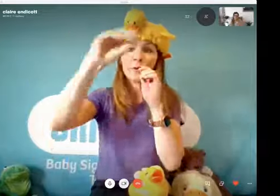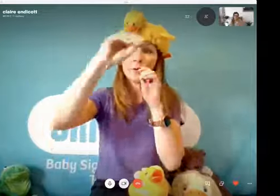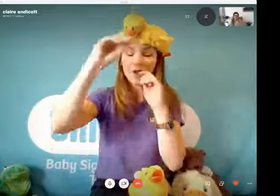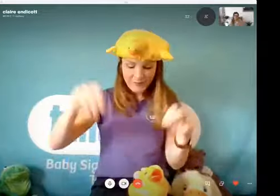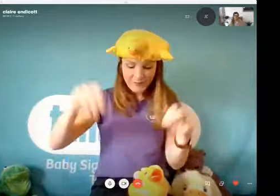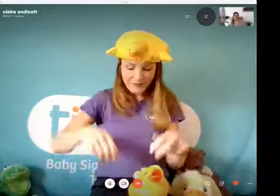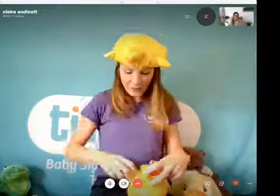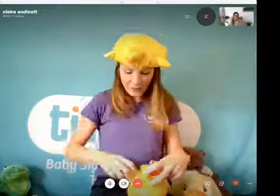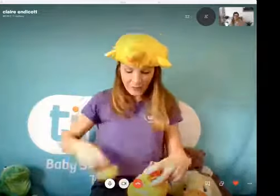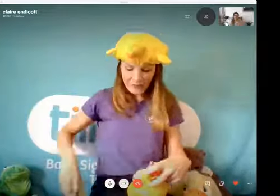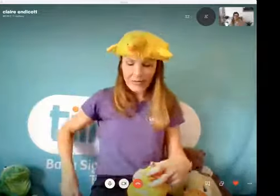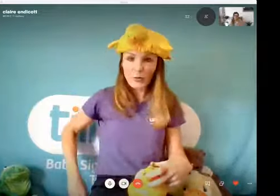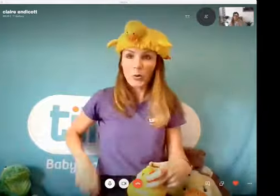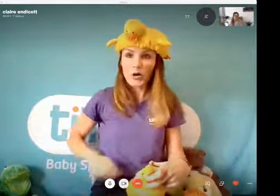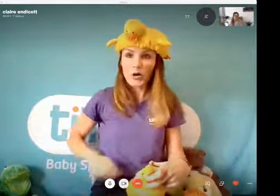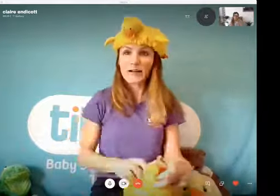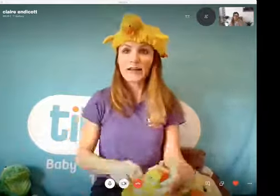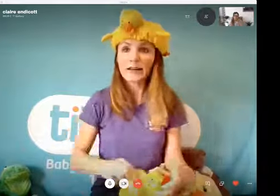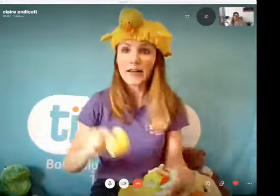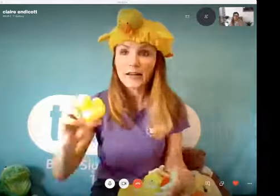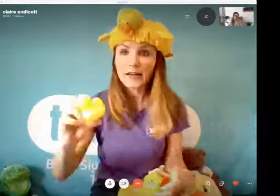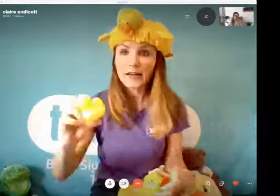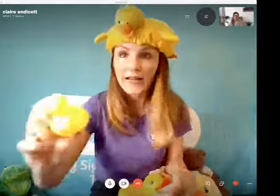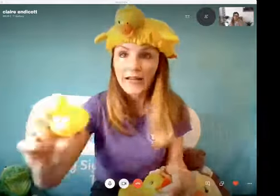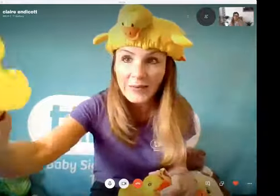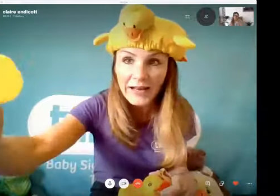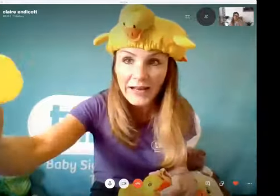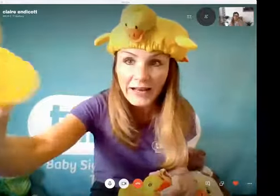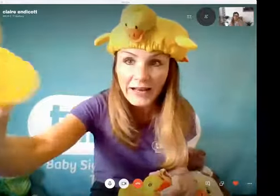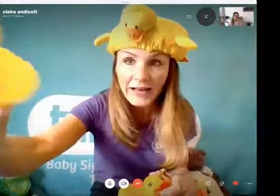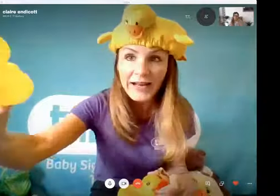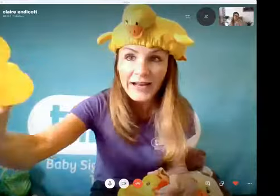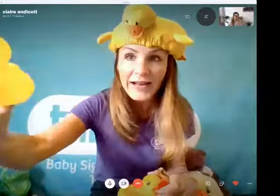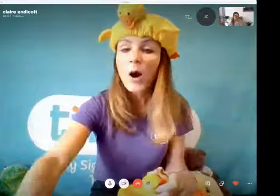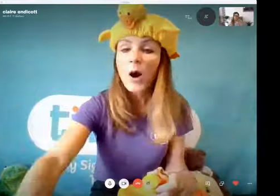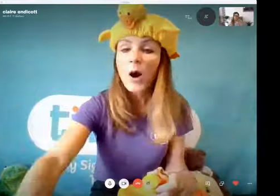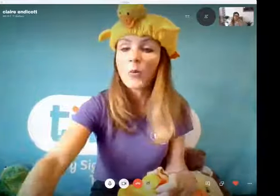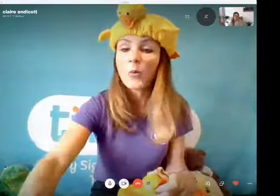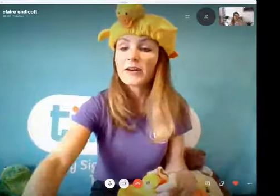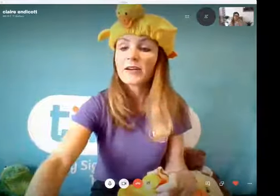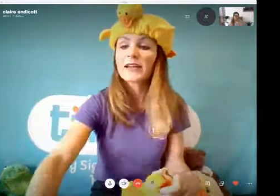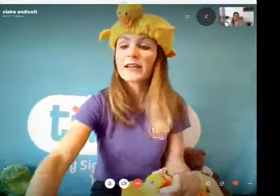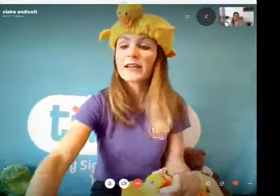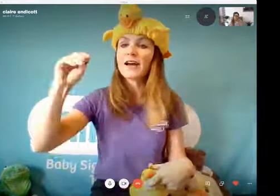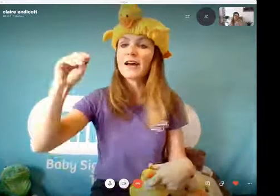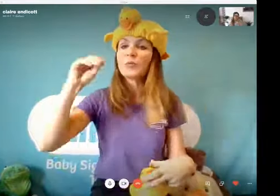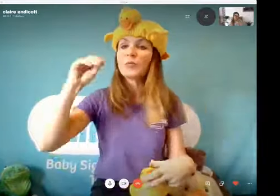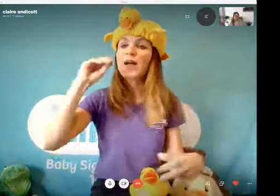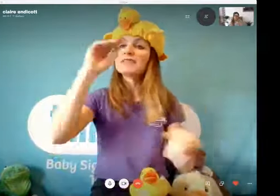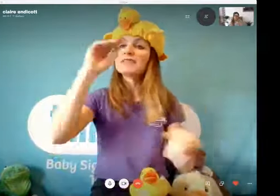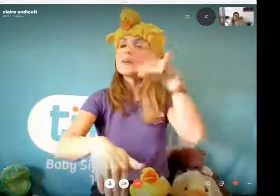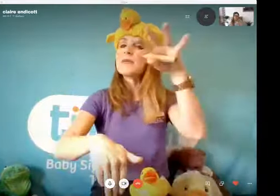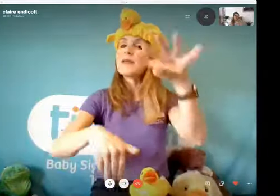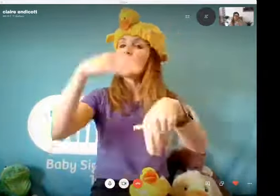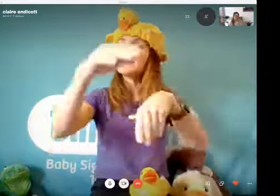but only 1 little duck came back. 1 little duck went swimming one